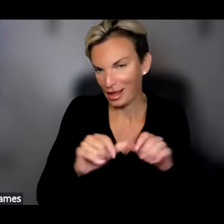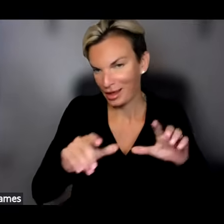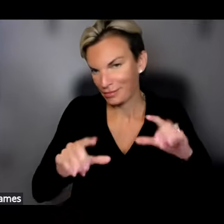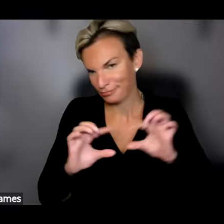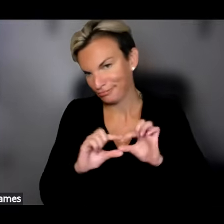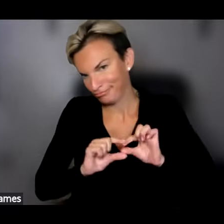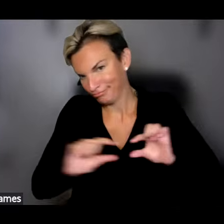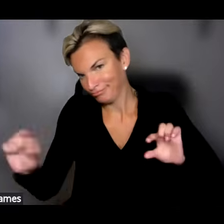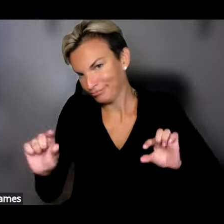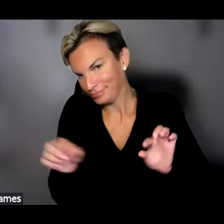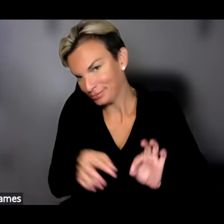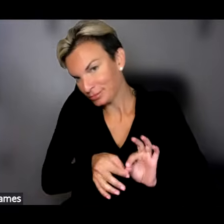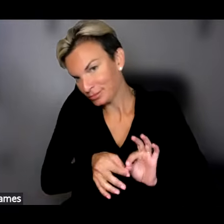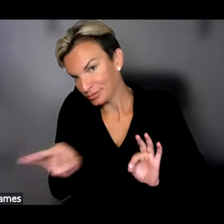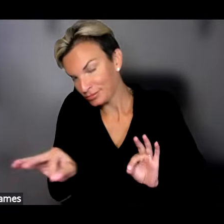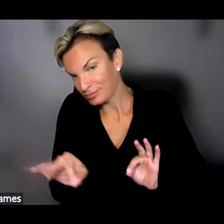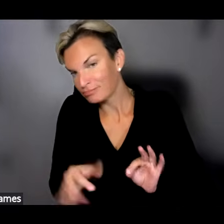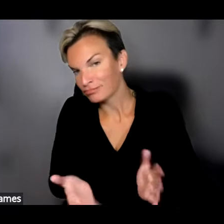So with that, I